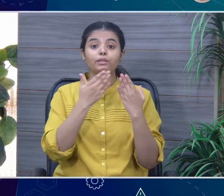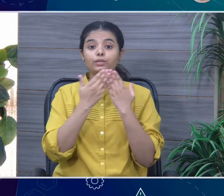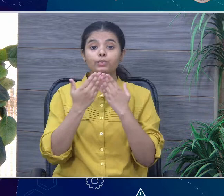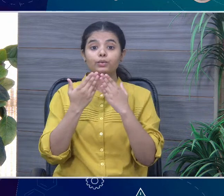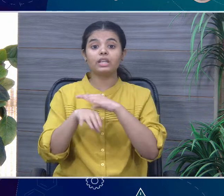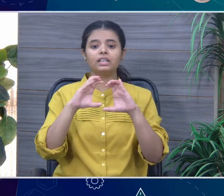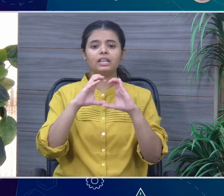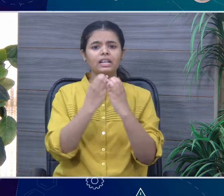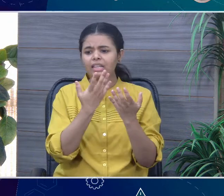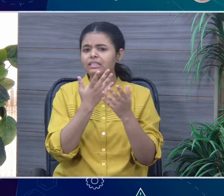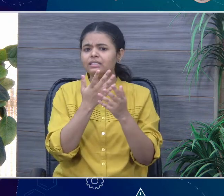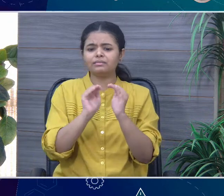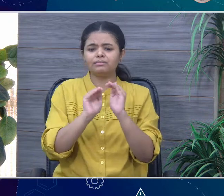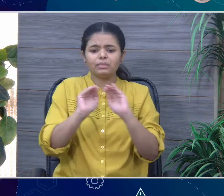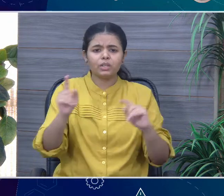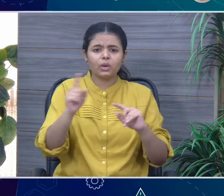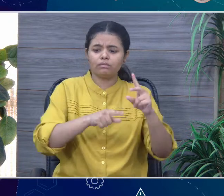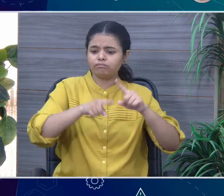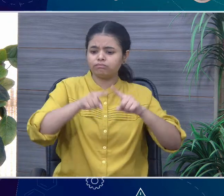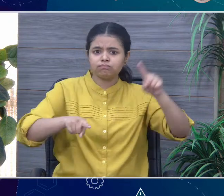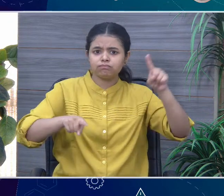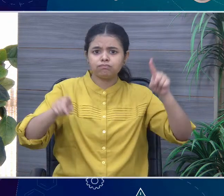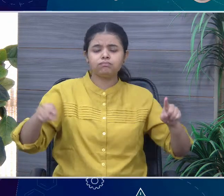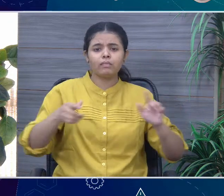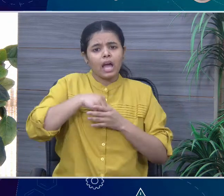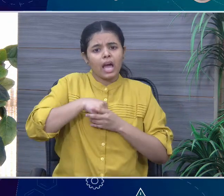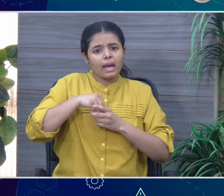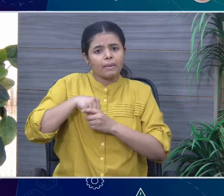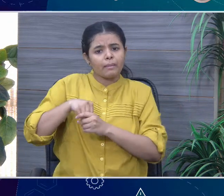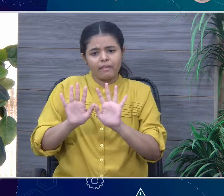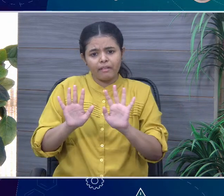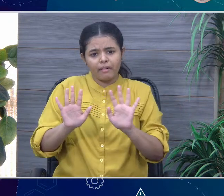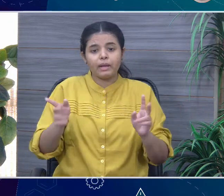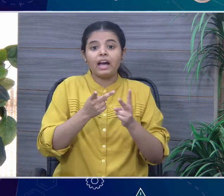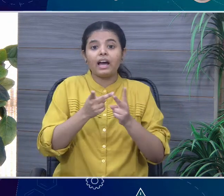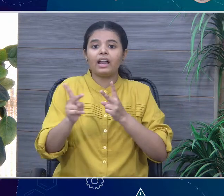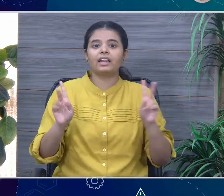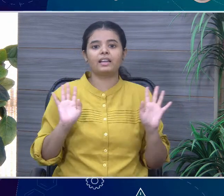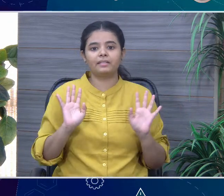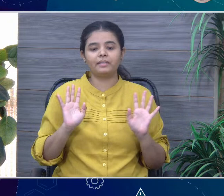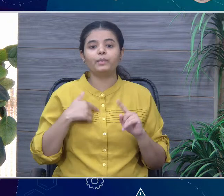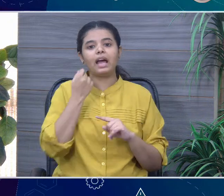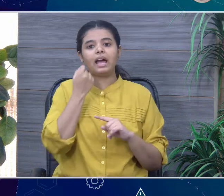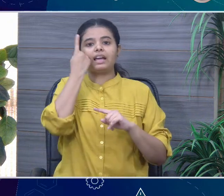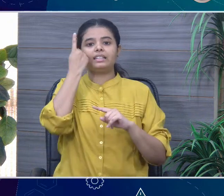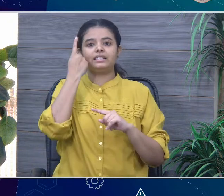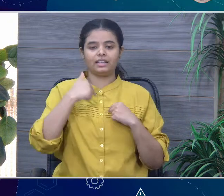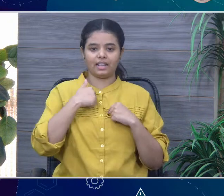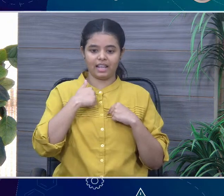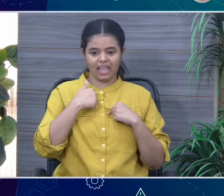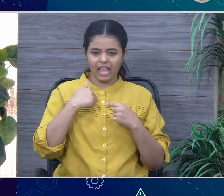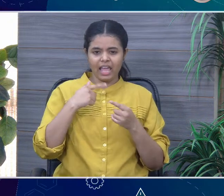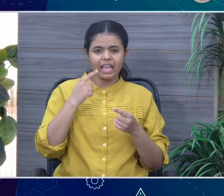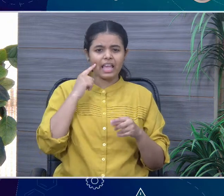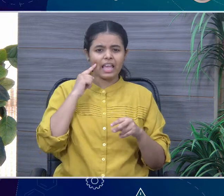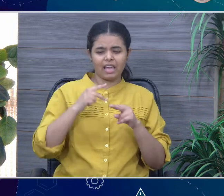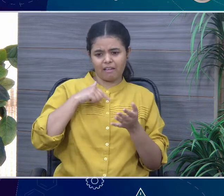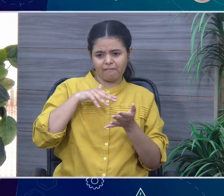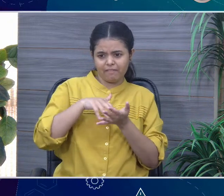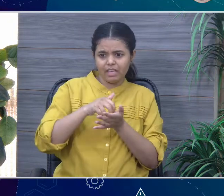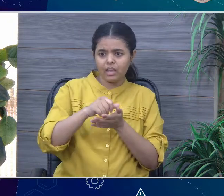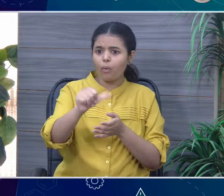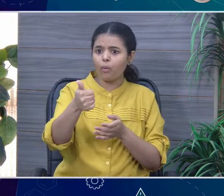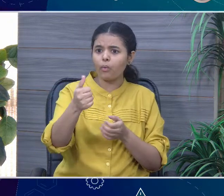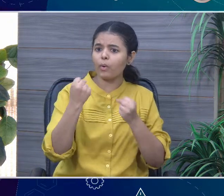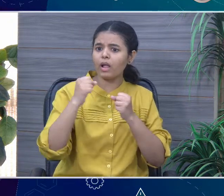have other abilities, and I need to understand their abilities also, because it will help me to learn better